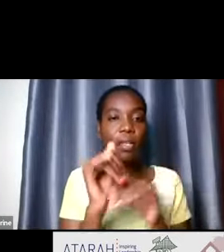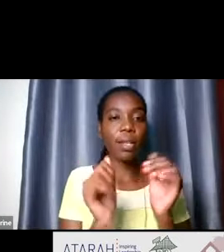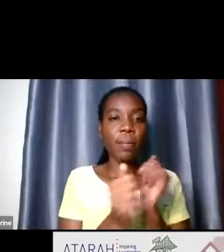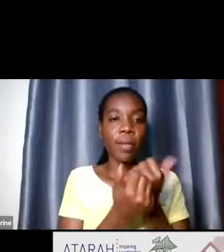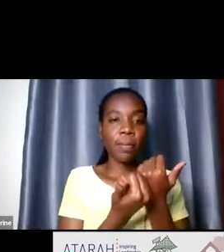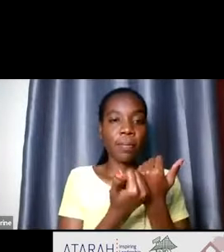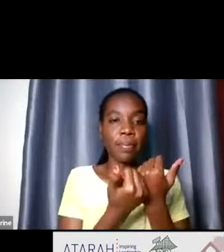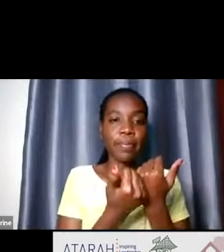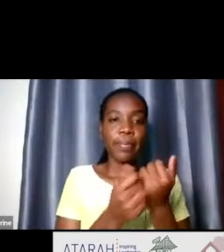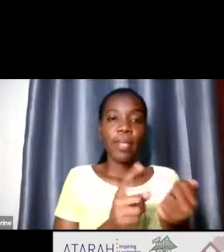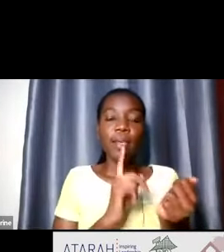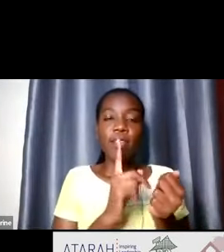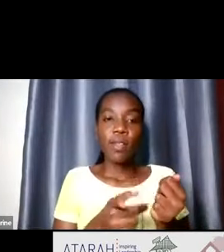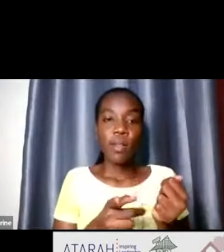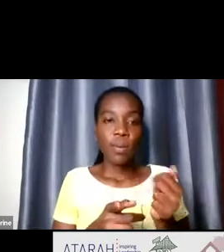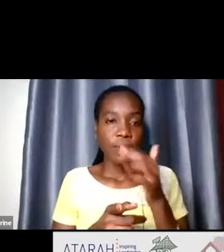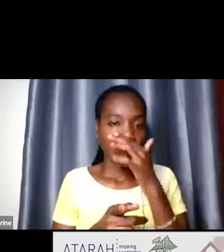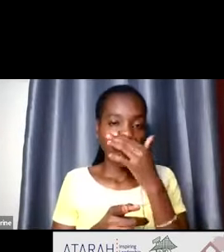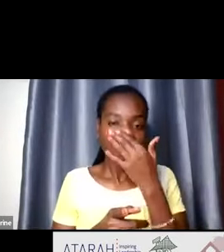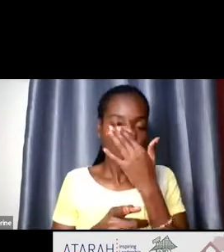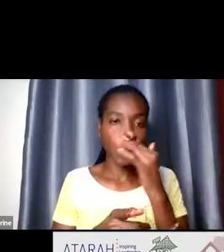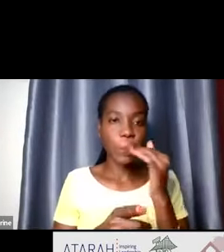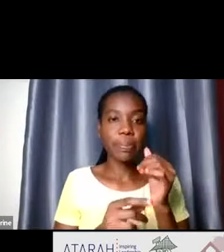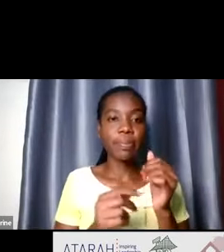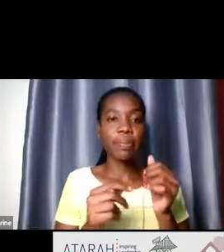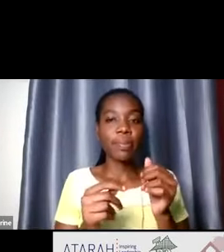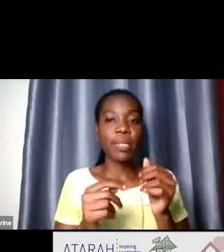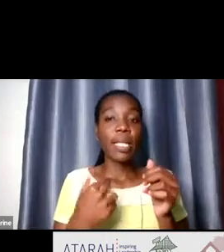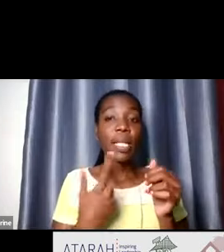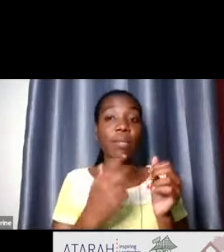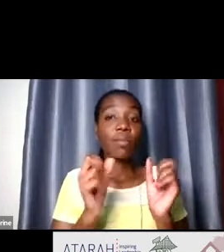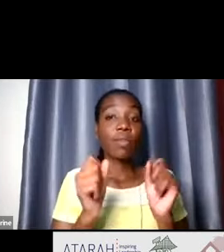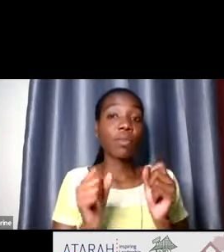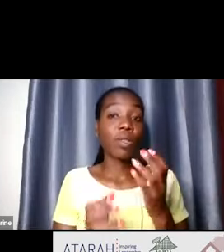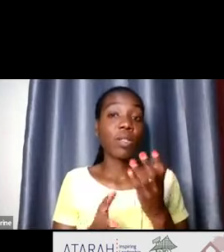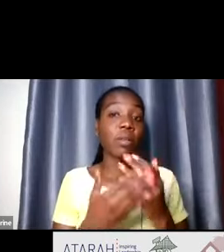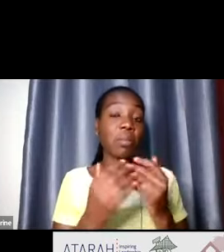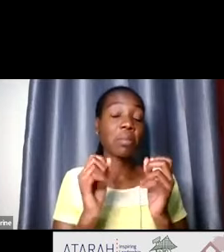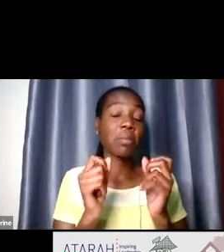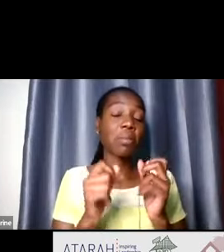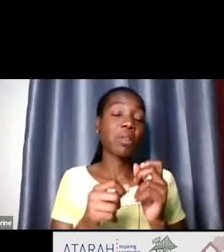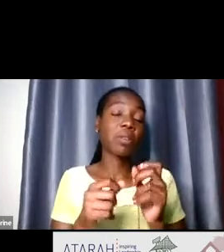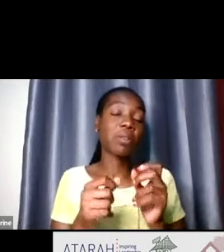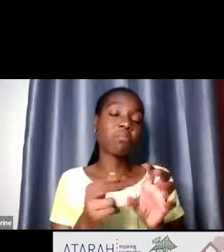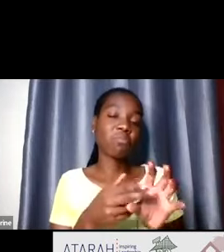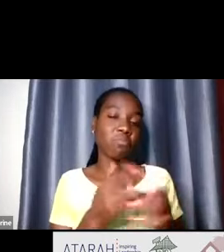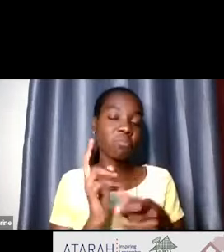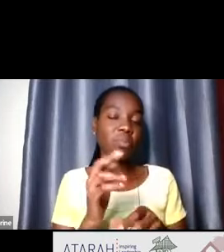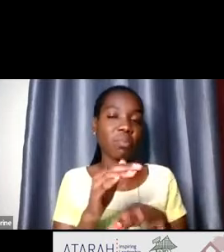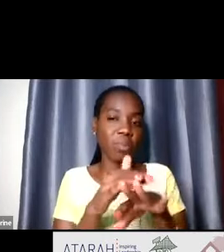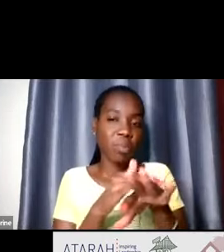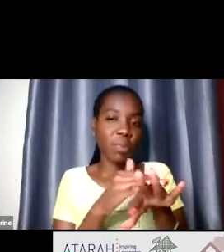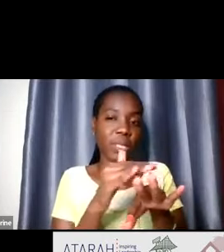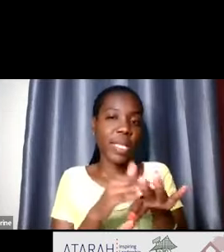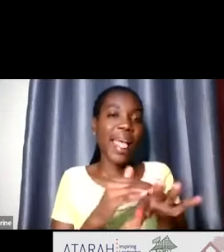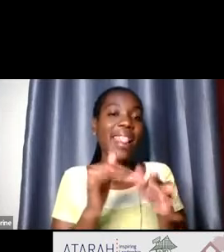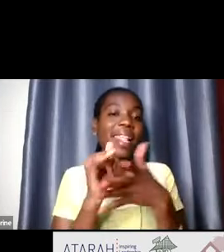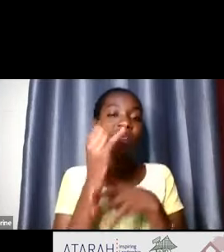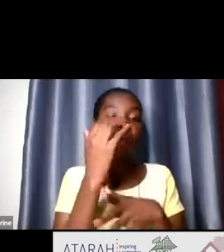So we tend to help people to detox gradually. That is where the whole concept of going for detox comes